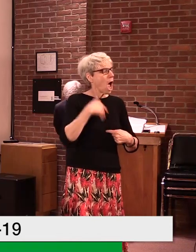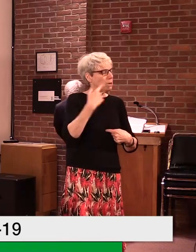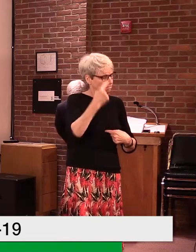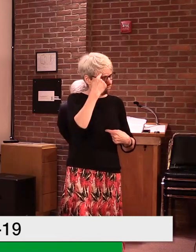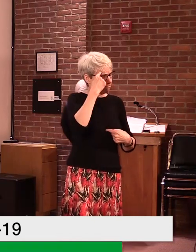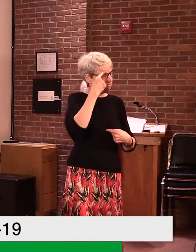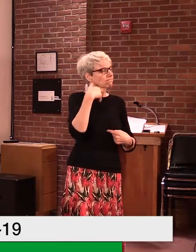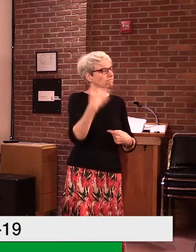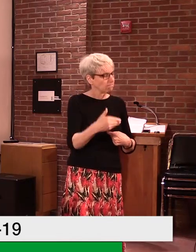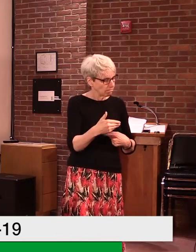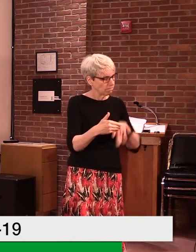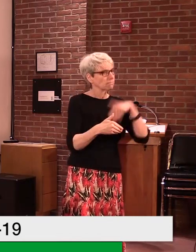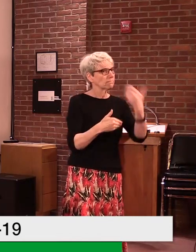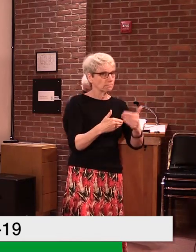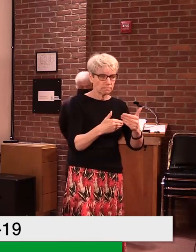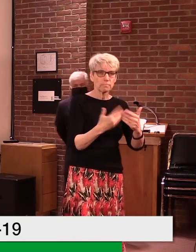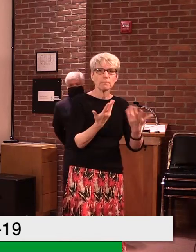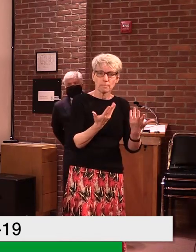something